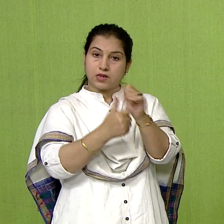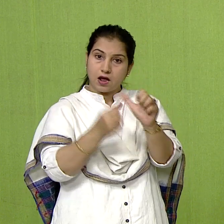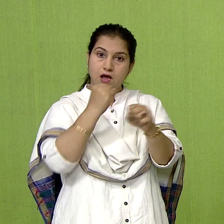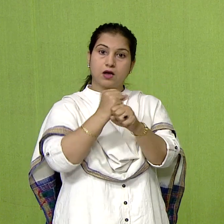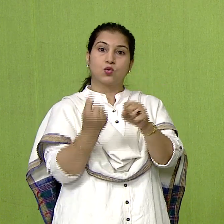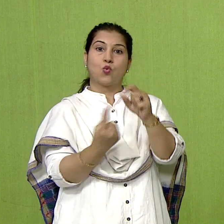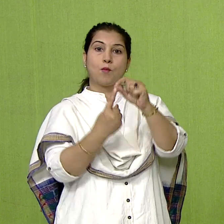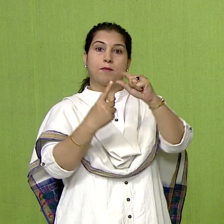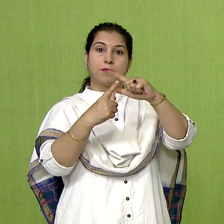and Akbar,